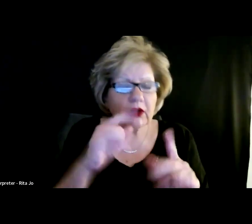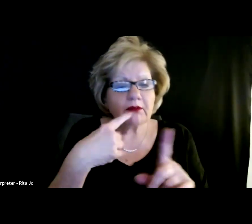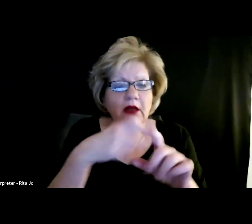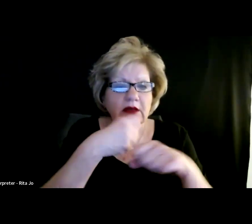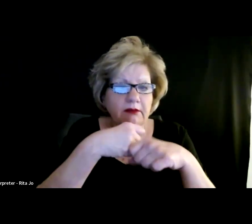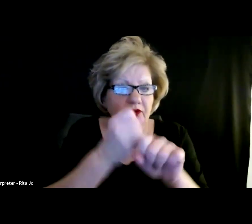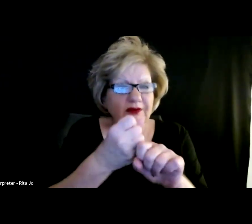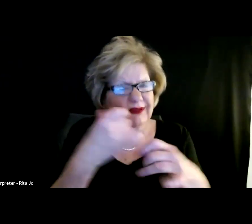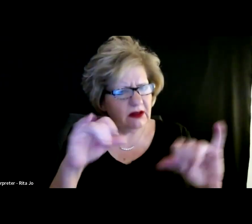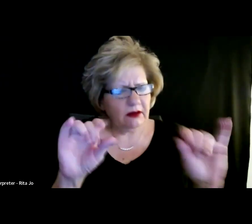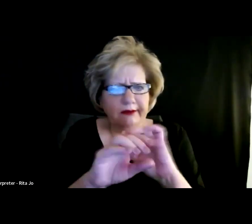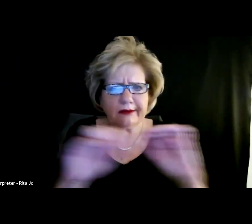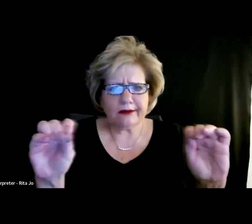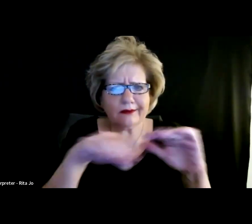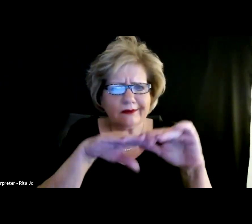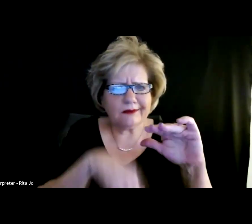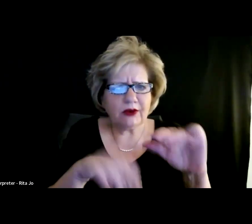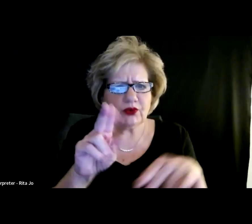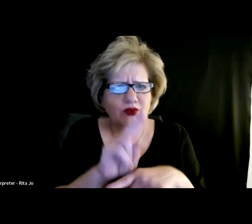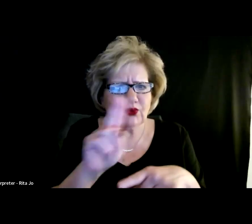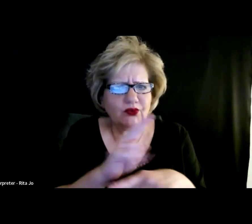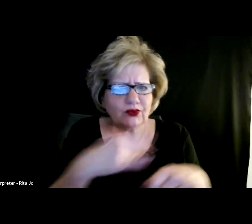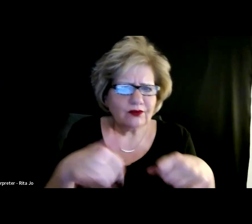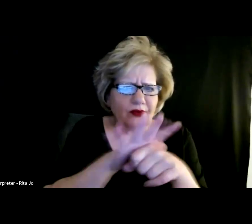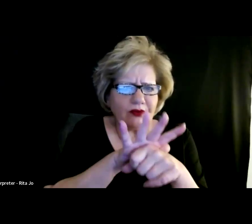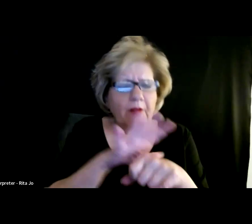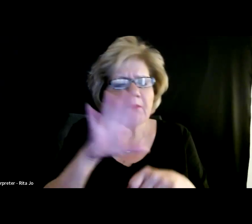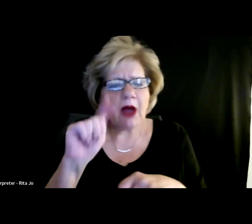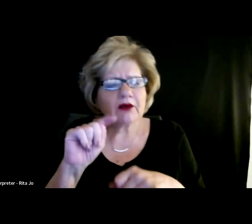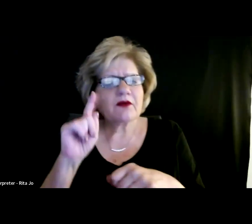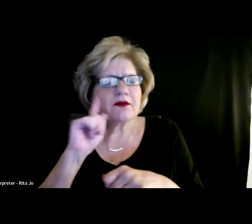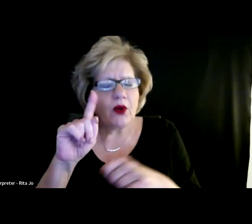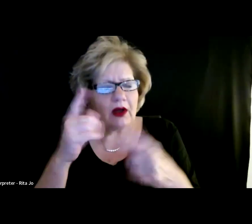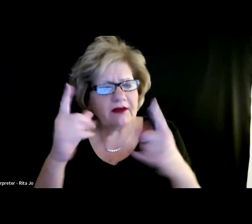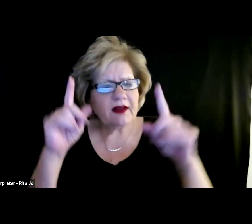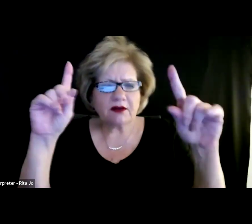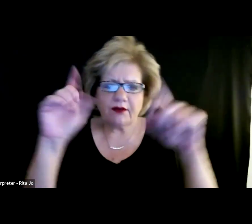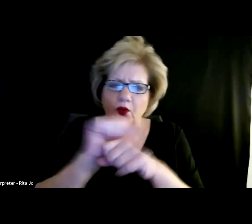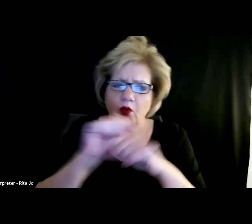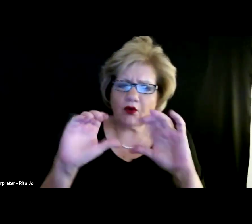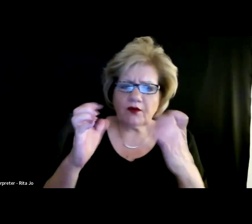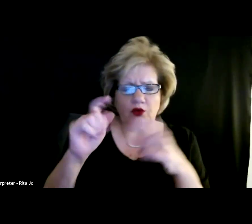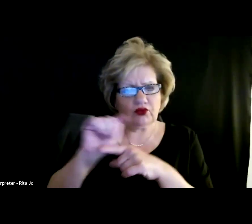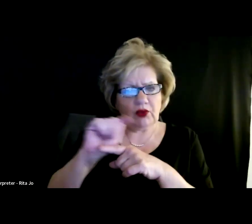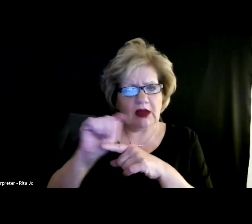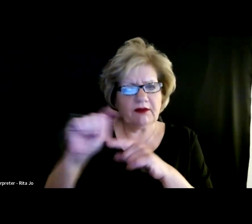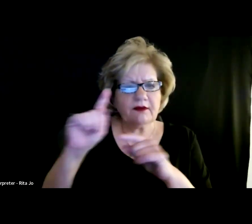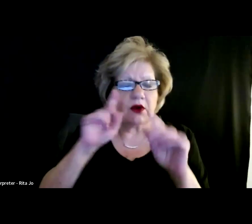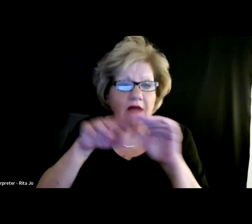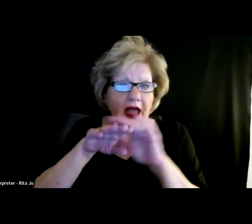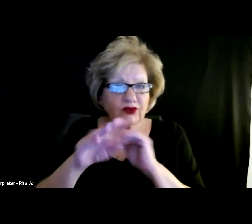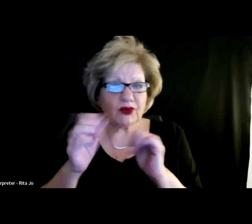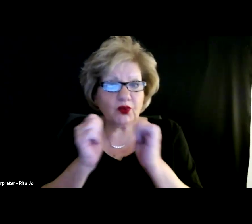remain underused, but an effective workforce training program that supports entry into good jobs and